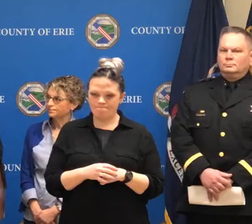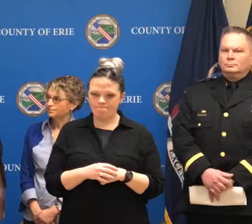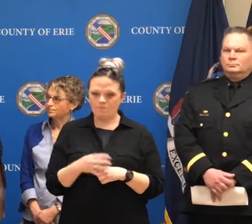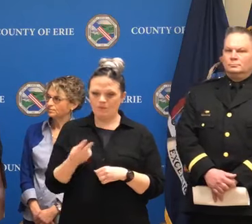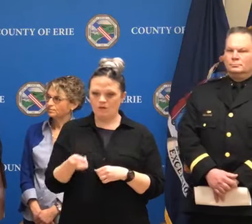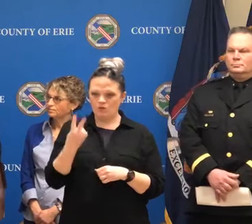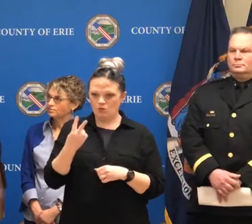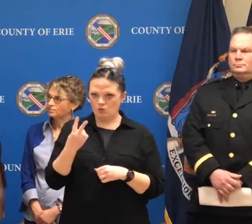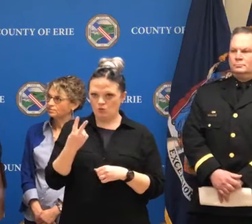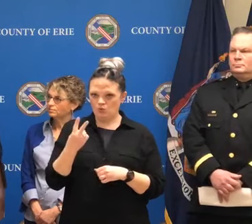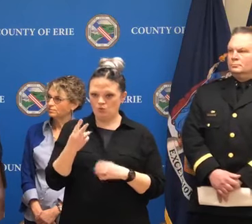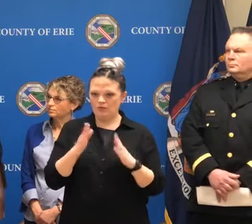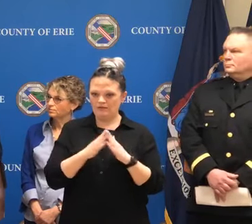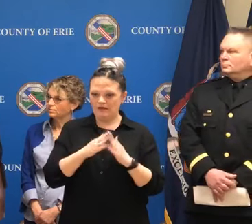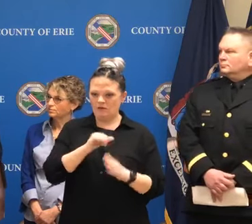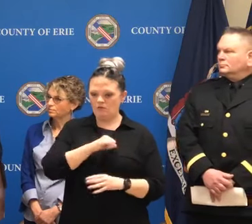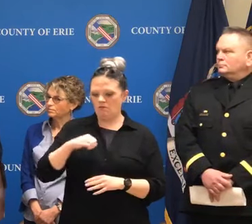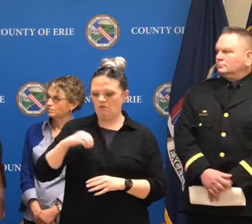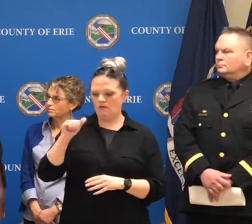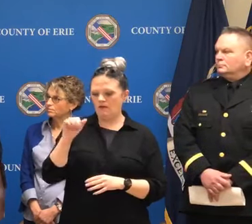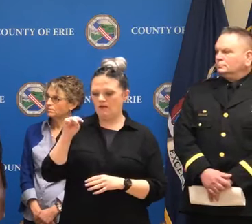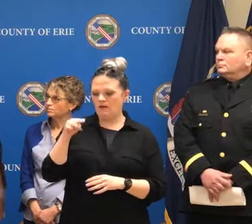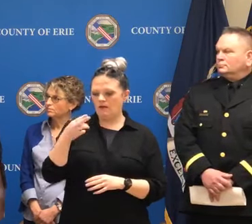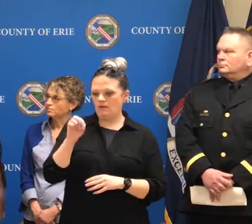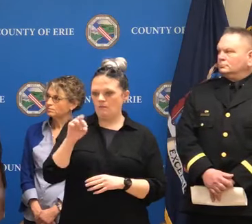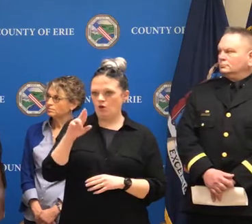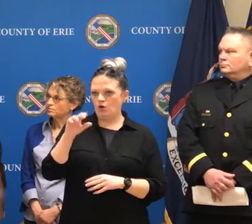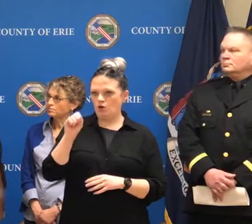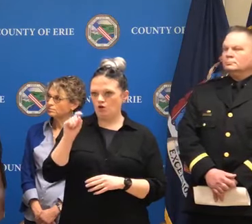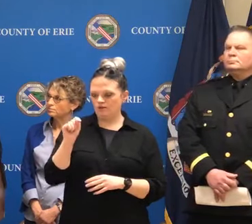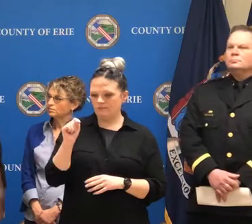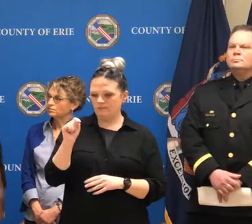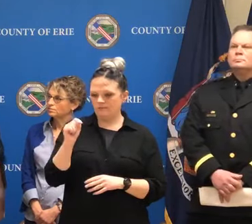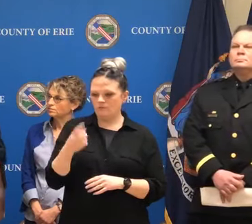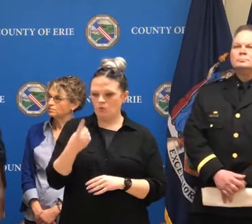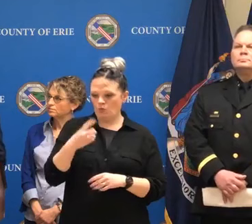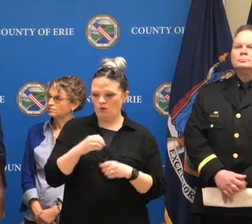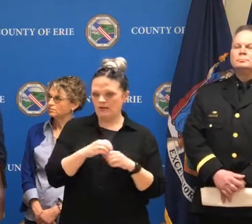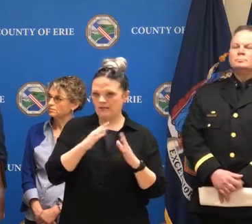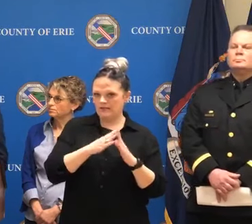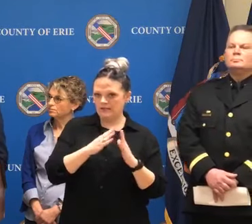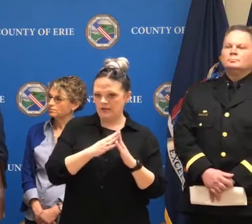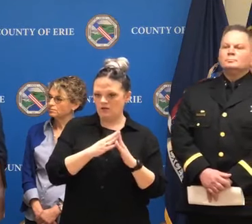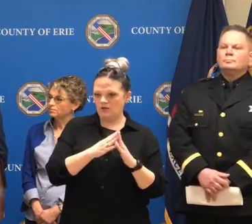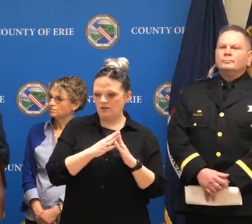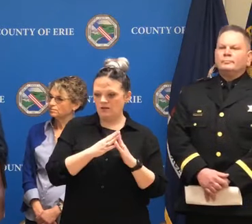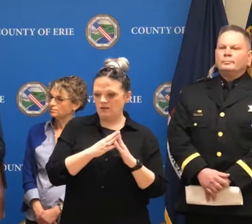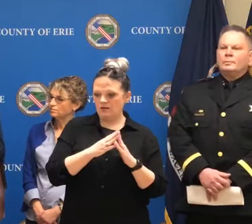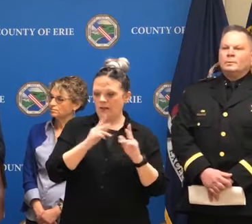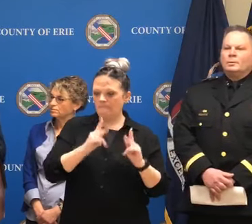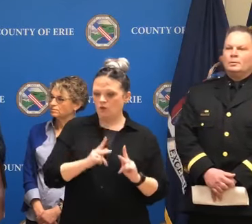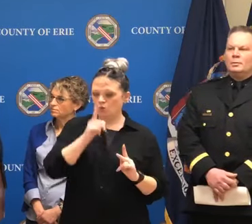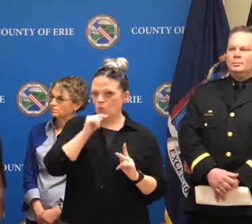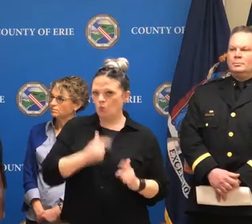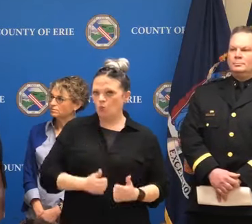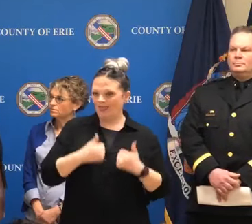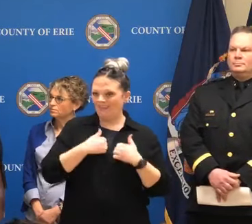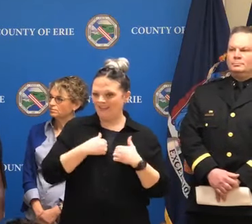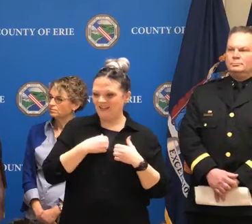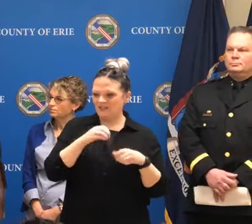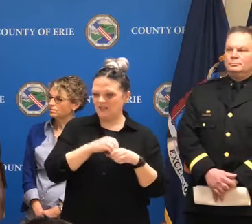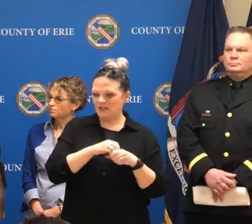two new cases from the town of Amherst, with one of those cases in the town of Amherst being an individual who resides in